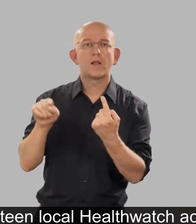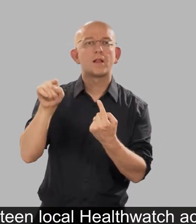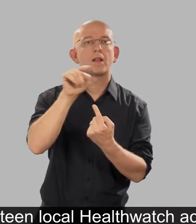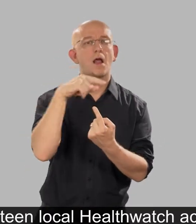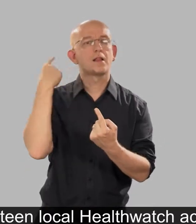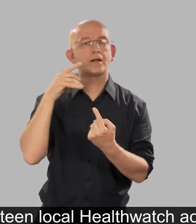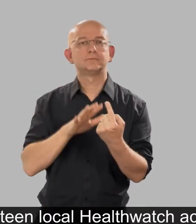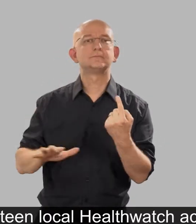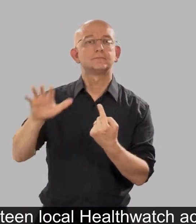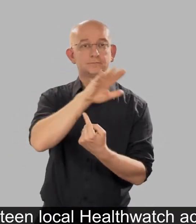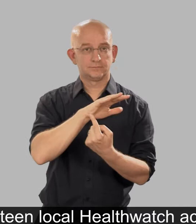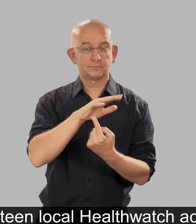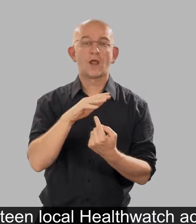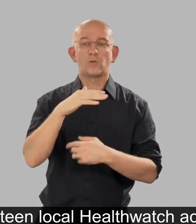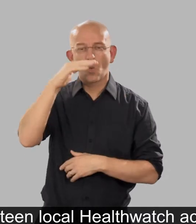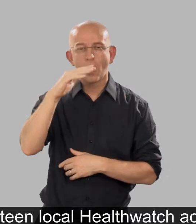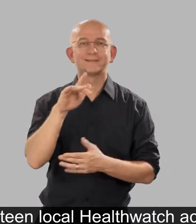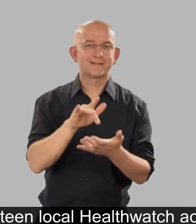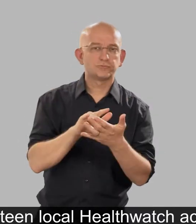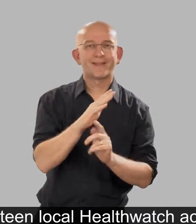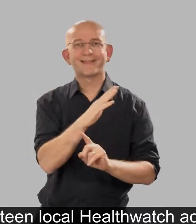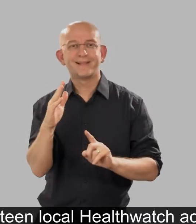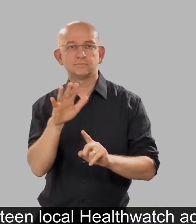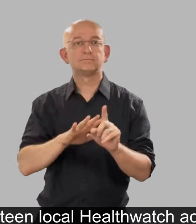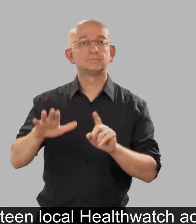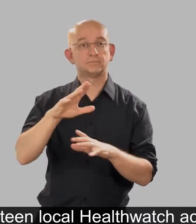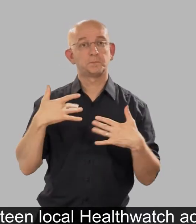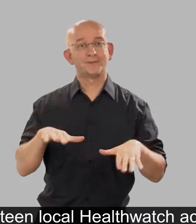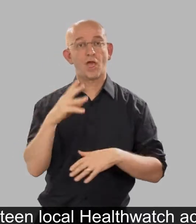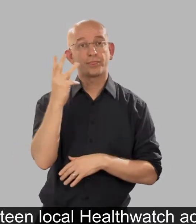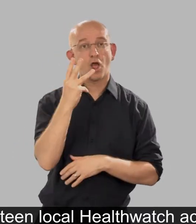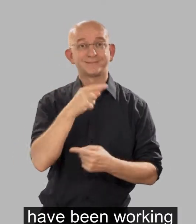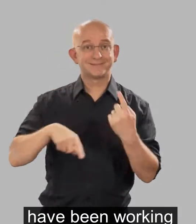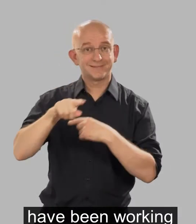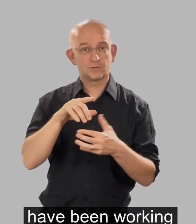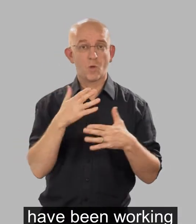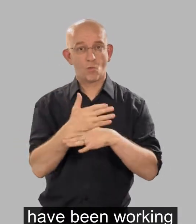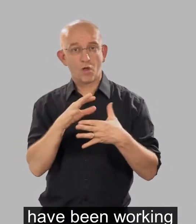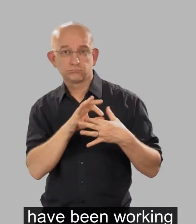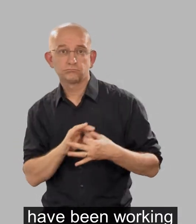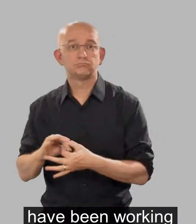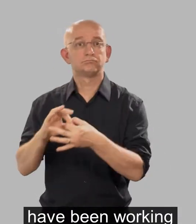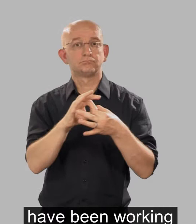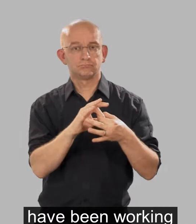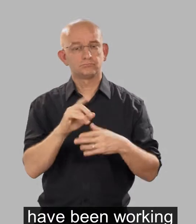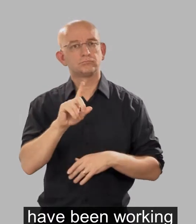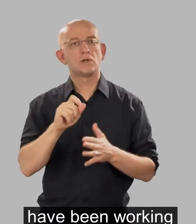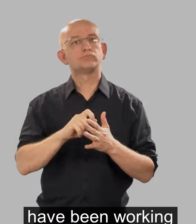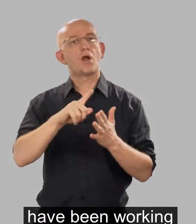Local Healthwatch across North, Central and East London have been working together on a